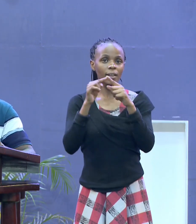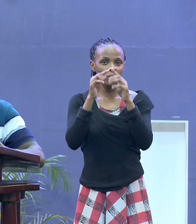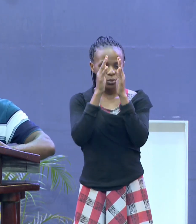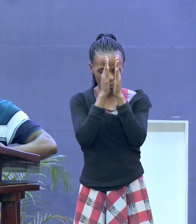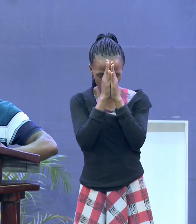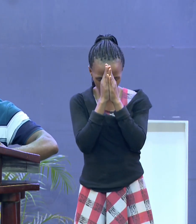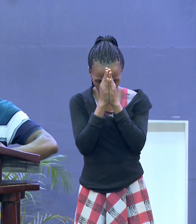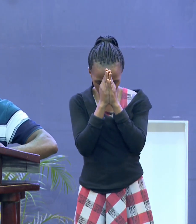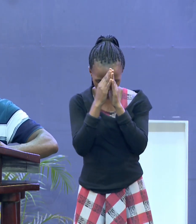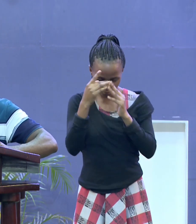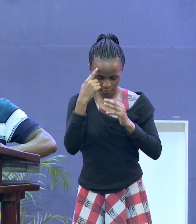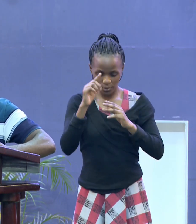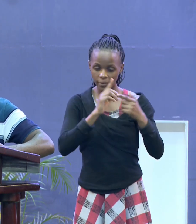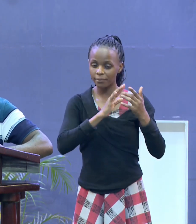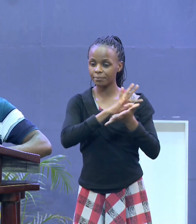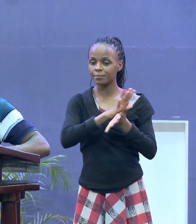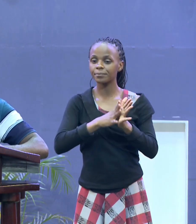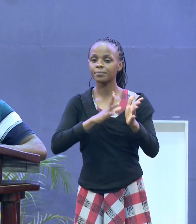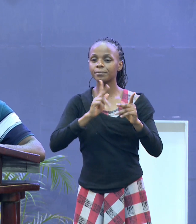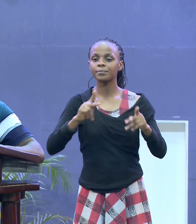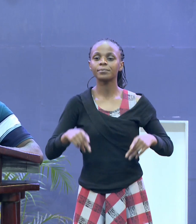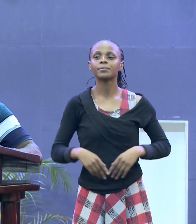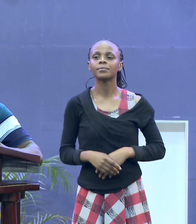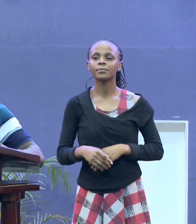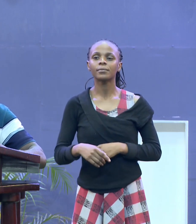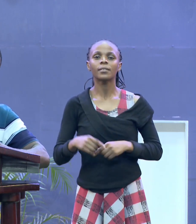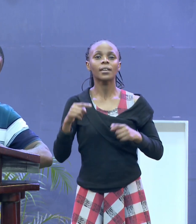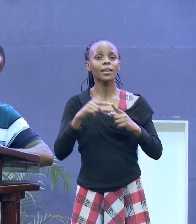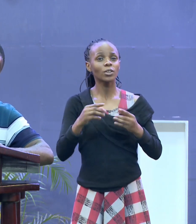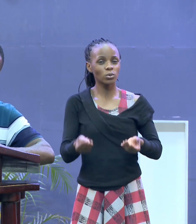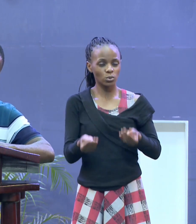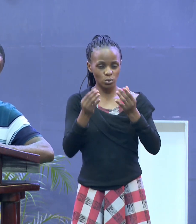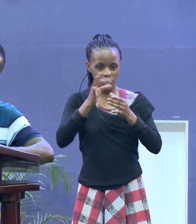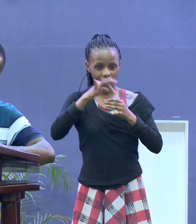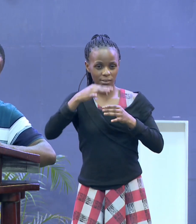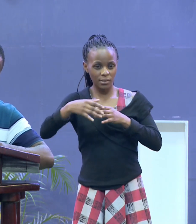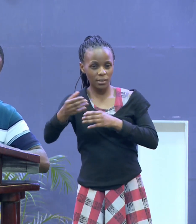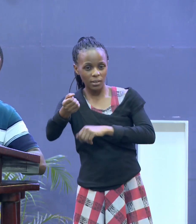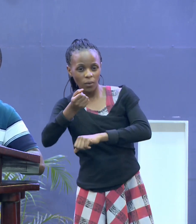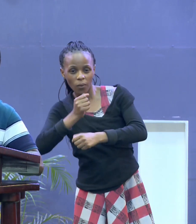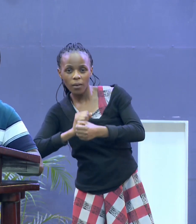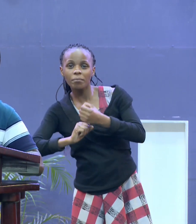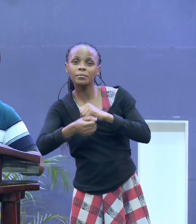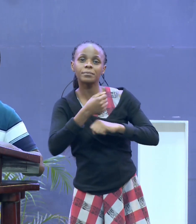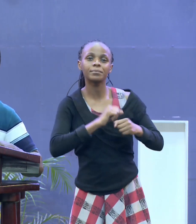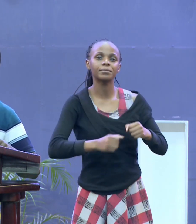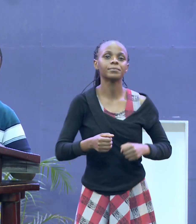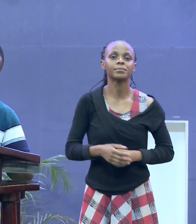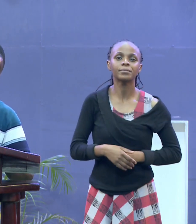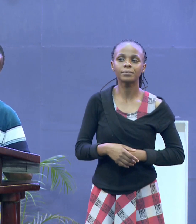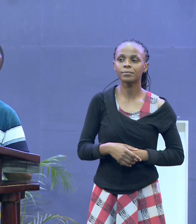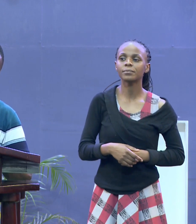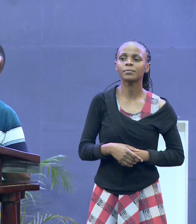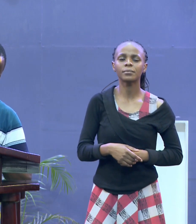for the saints, okusabira abatukuvu, to do the spiritual acts, okola ebikolwa eby'omwoyo that